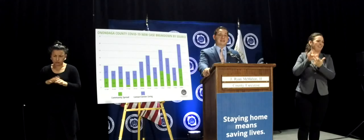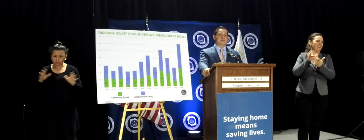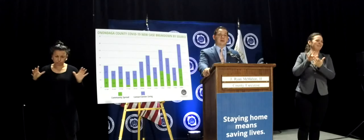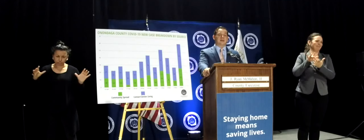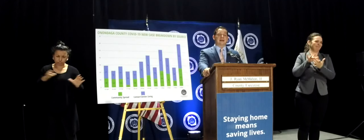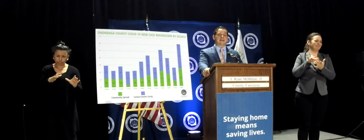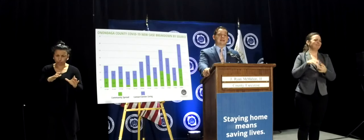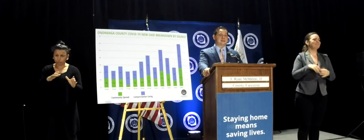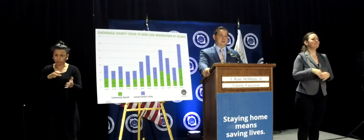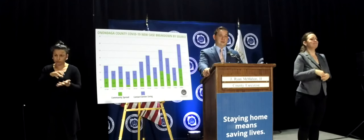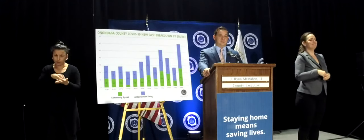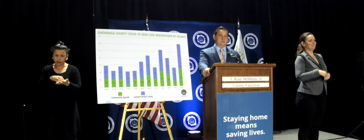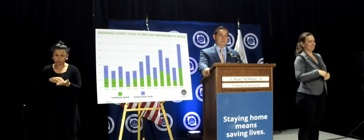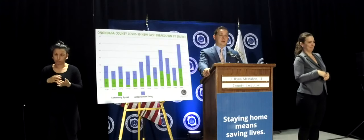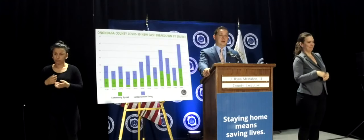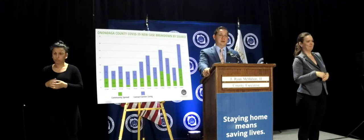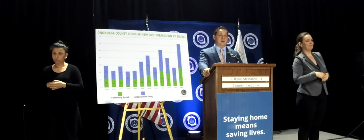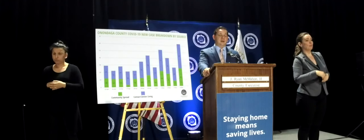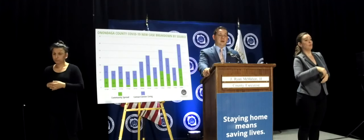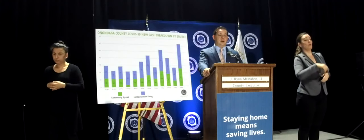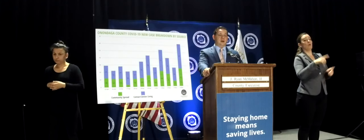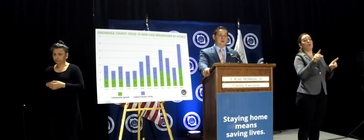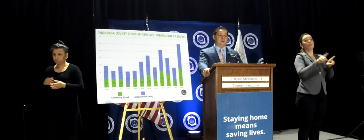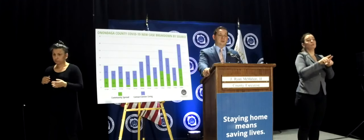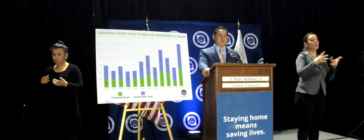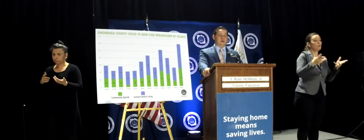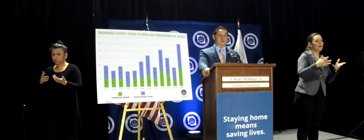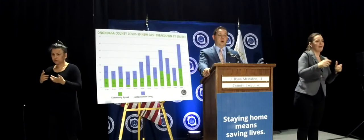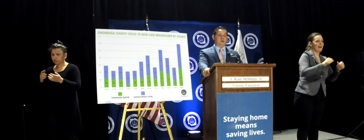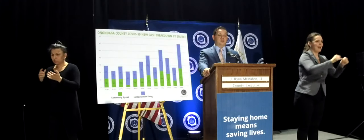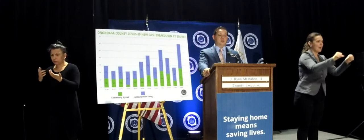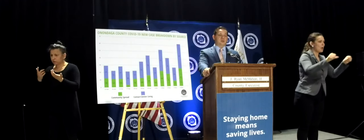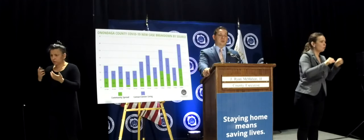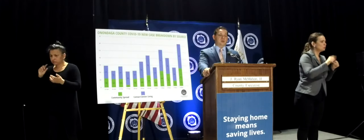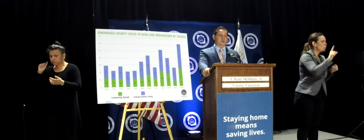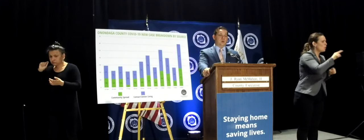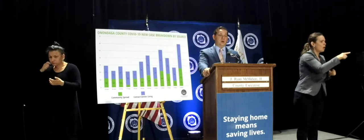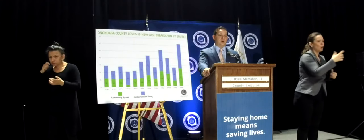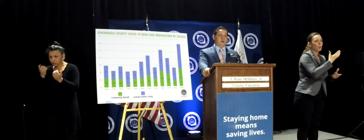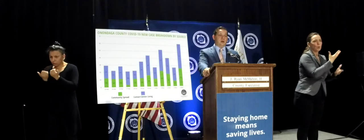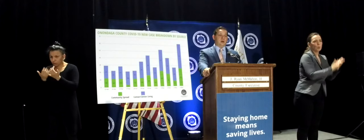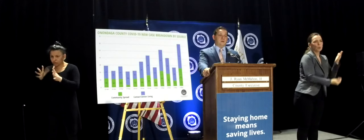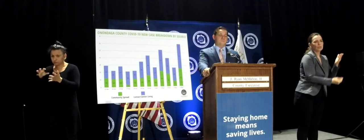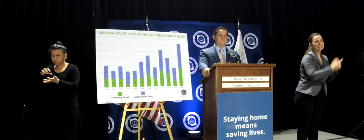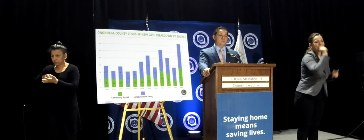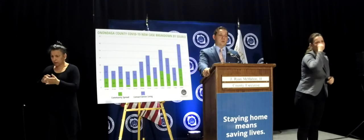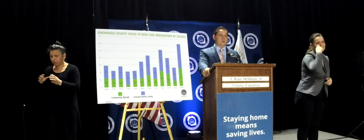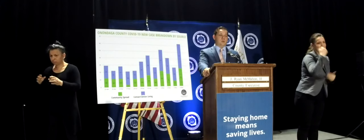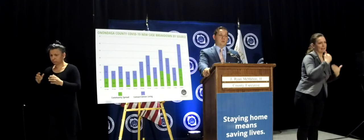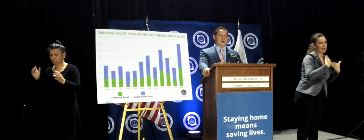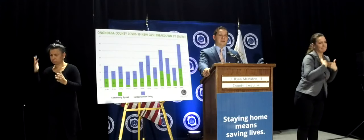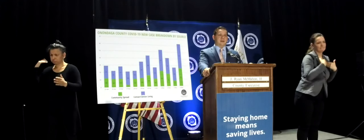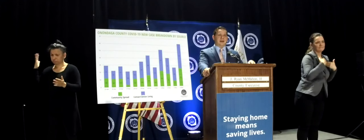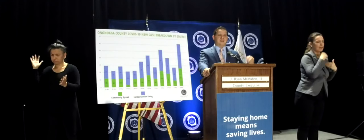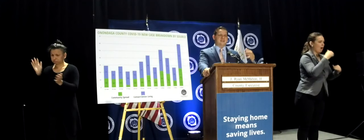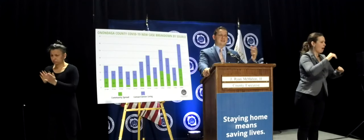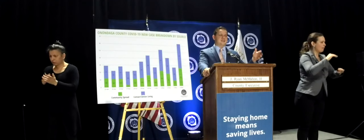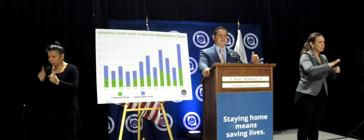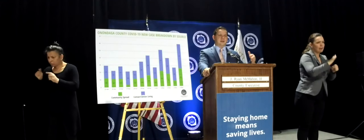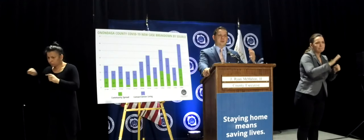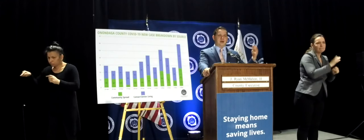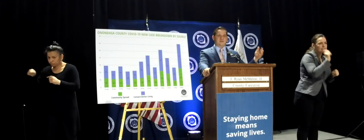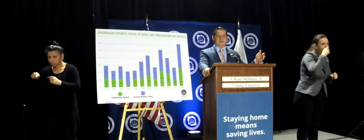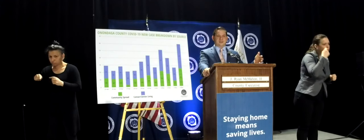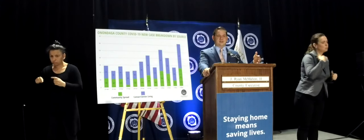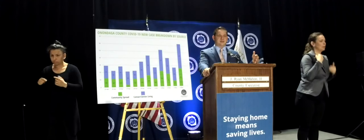there just hasn't been a lot of testing done. And there's certain parts of the community where, Onondaga County is